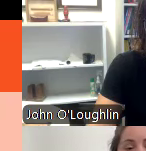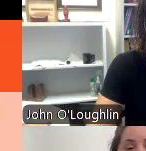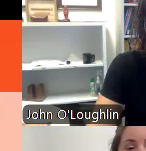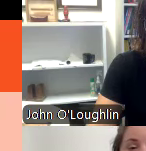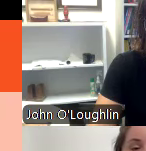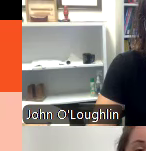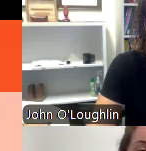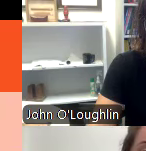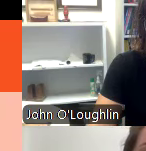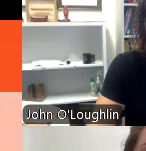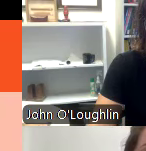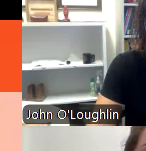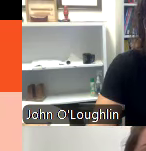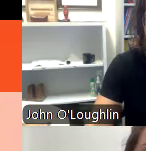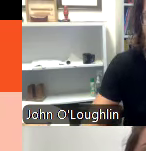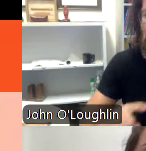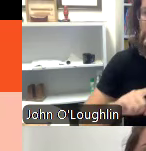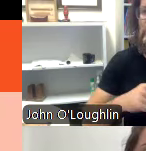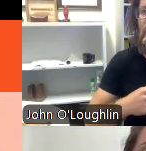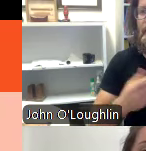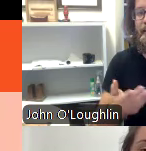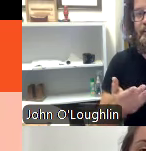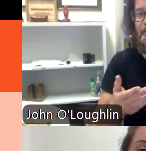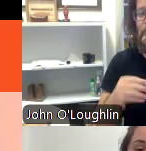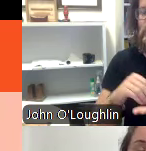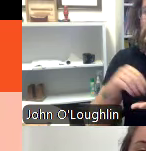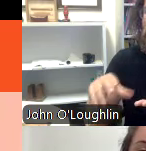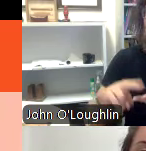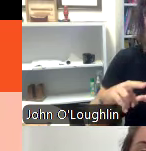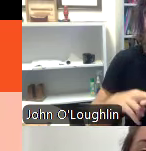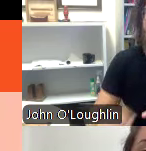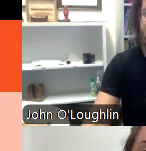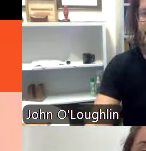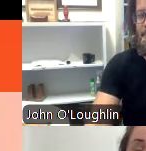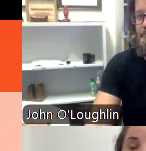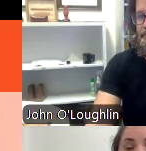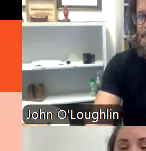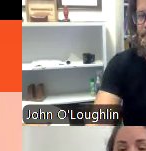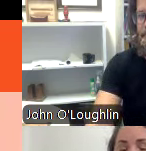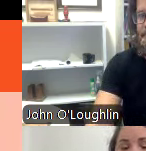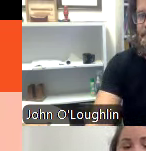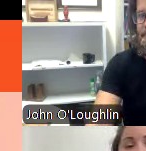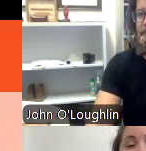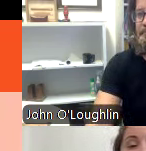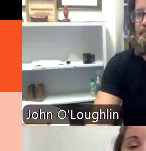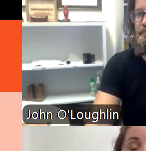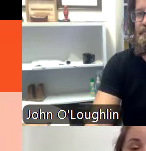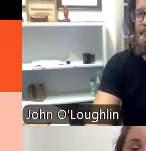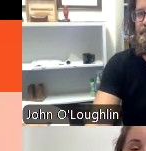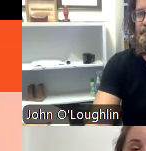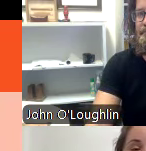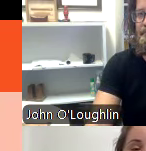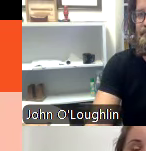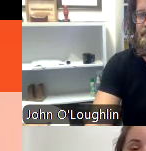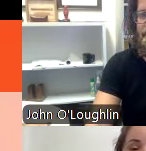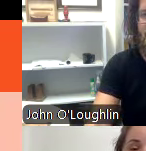So right here it says True Way enrollment. The second one that says Start Here, student enrollment, that's what you're